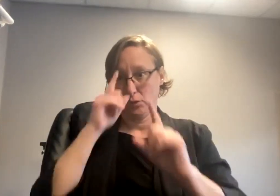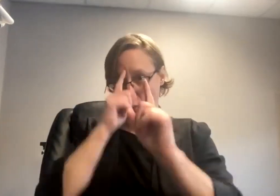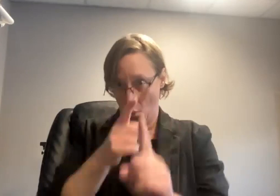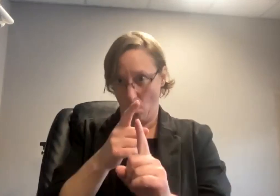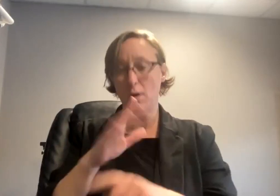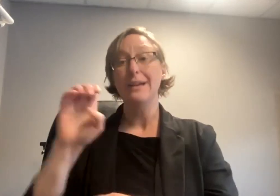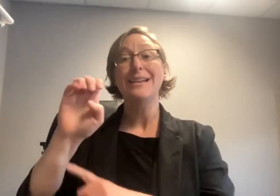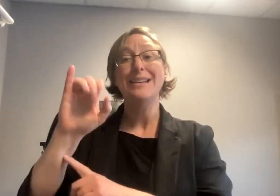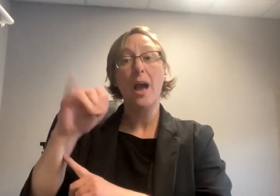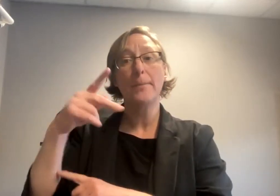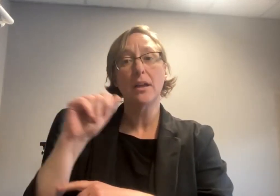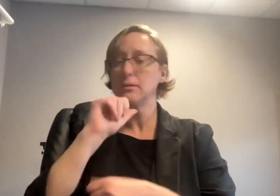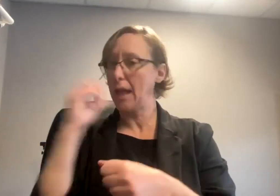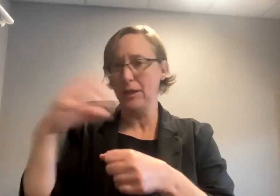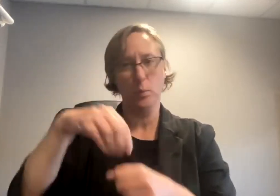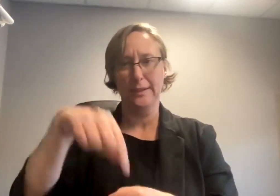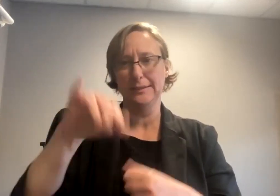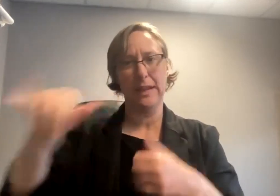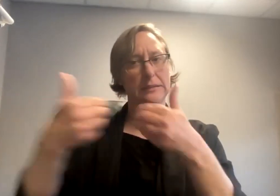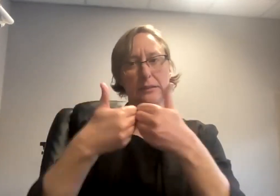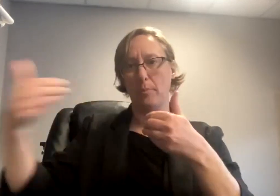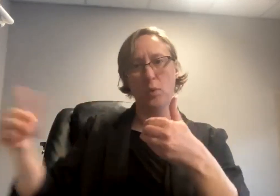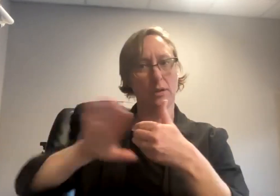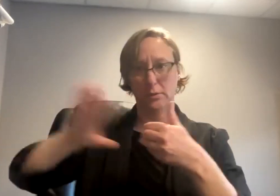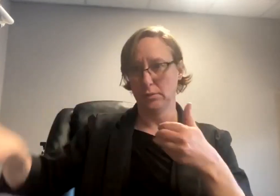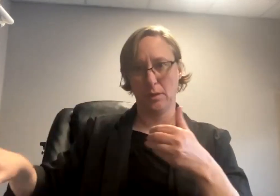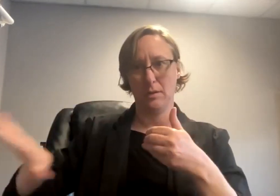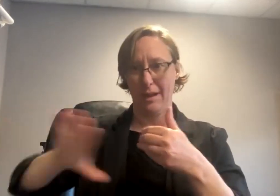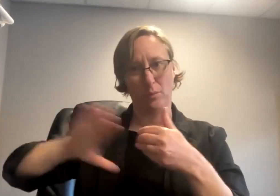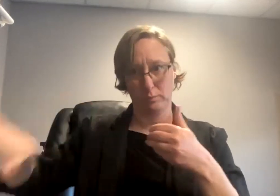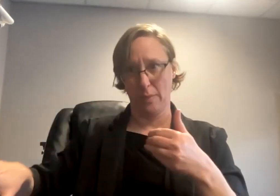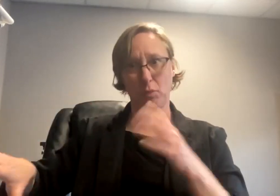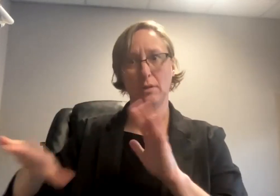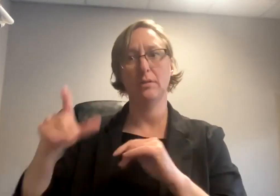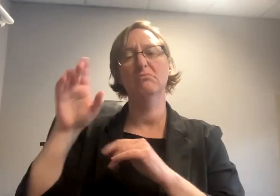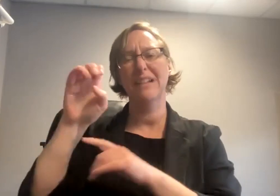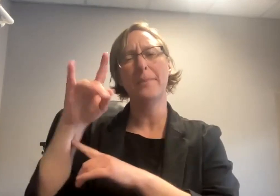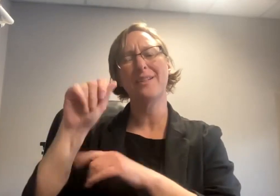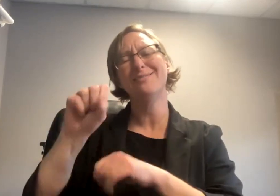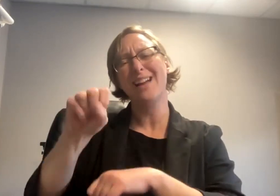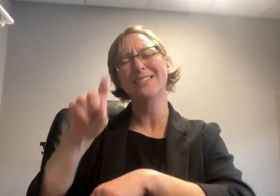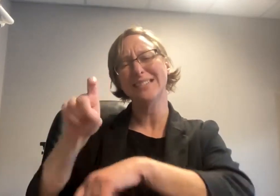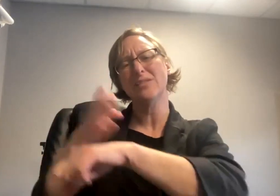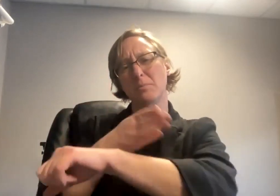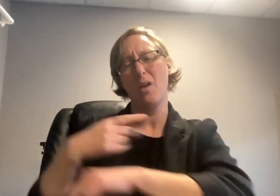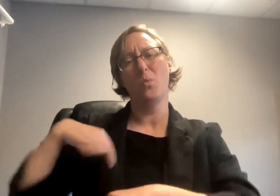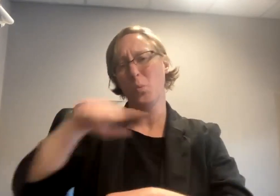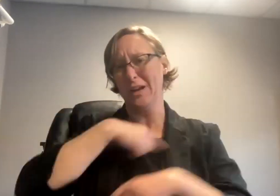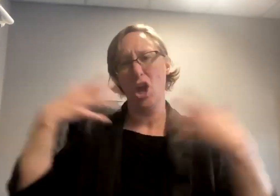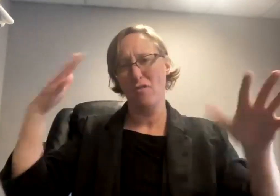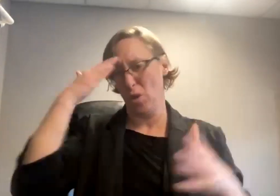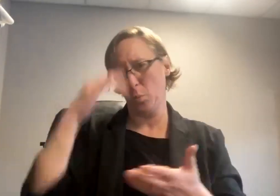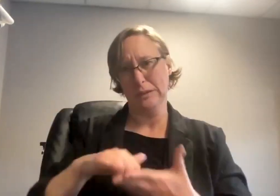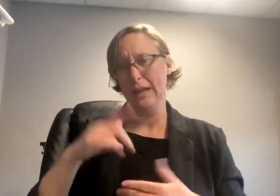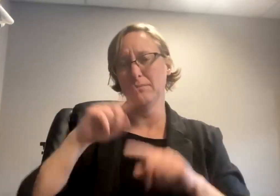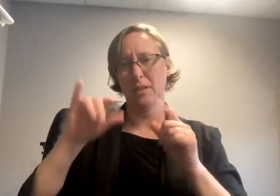Tennessee. We do not have anything right now. The goal is for EIPA not to be included in this licensure. That's a